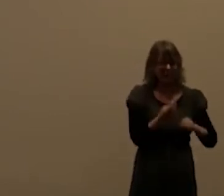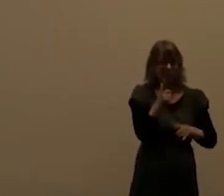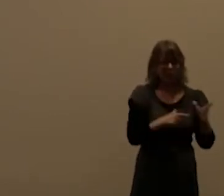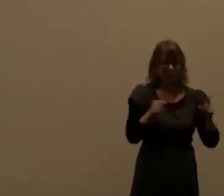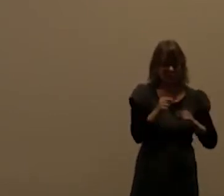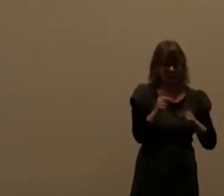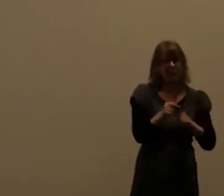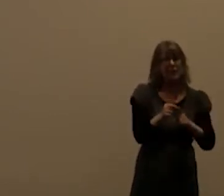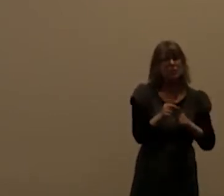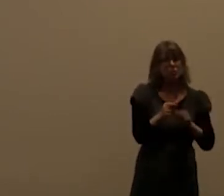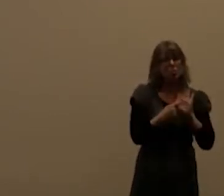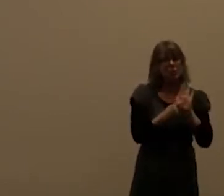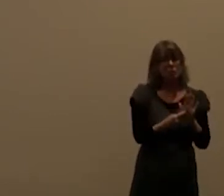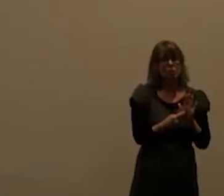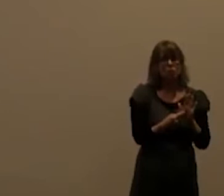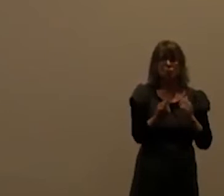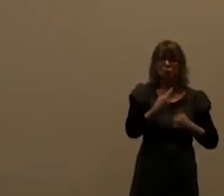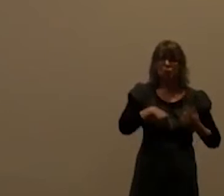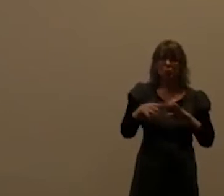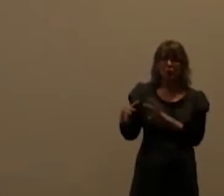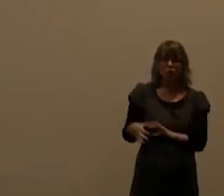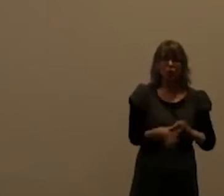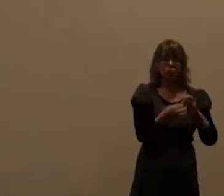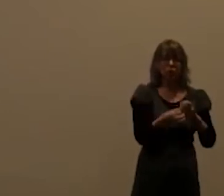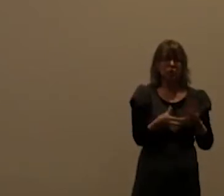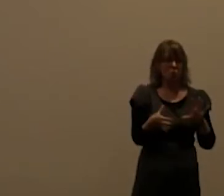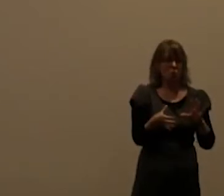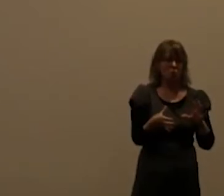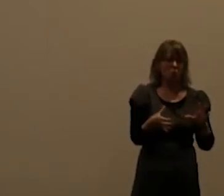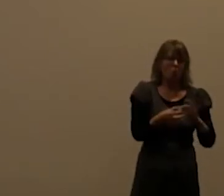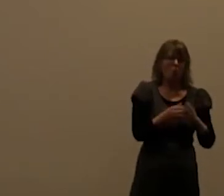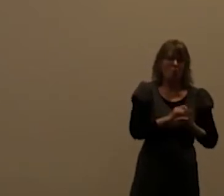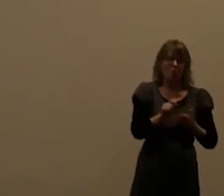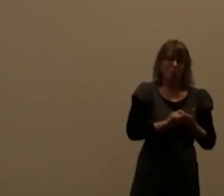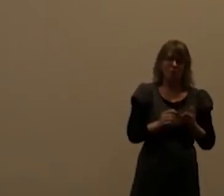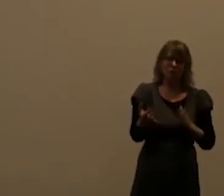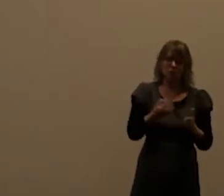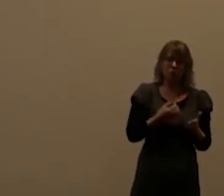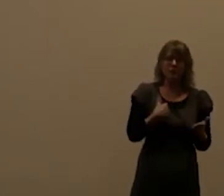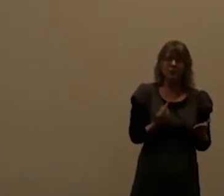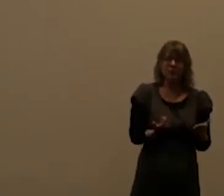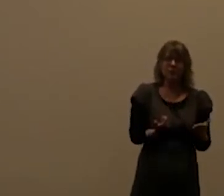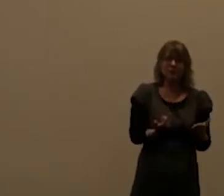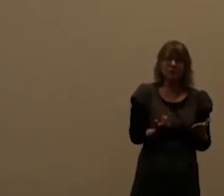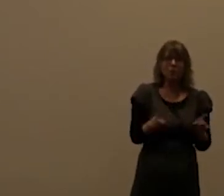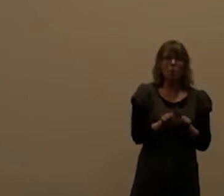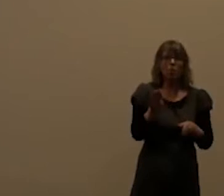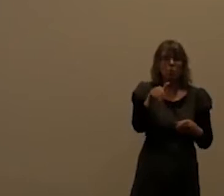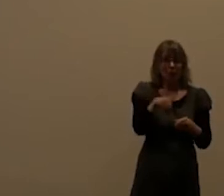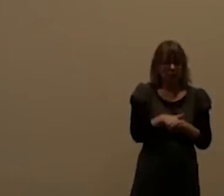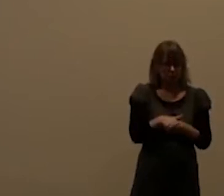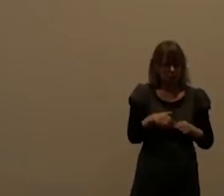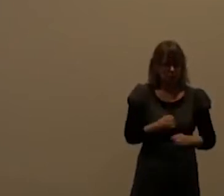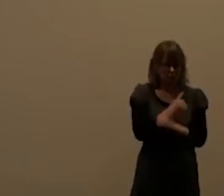scenario that I showed you that we imported for the home office request. So that also includes not only Power Apps,